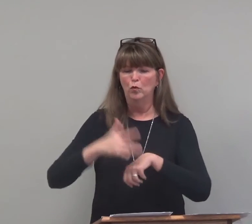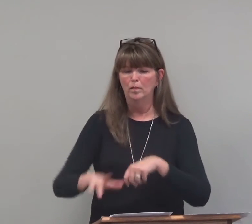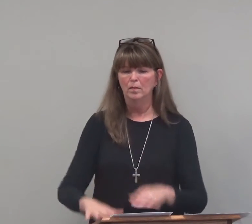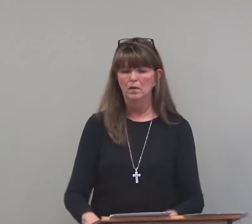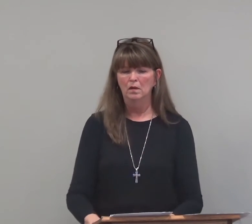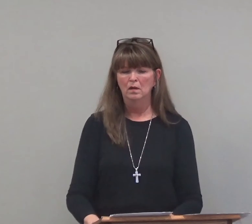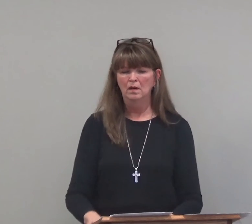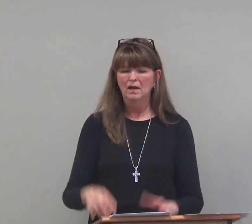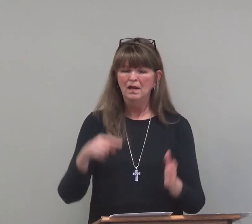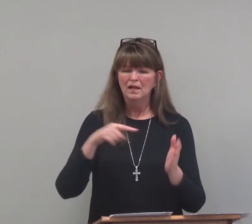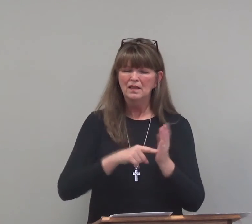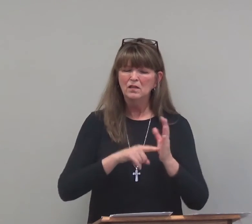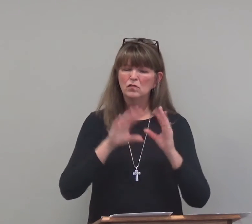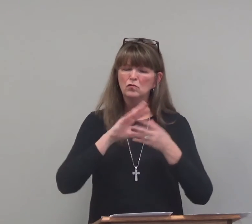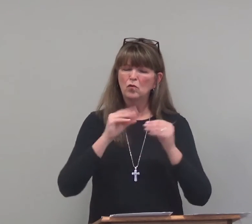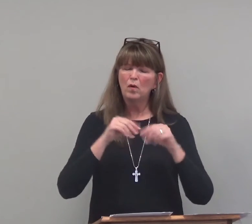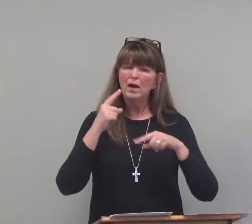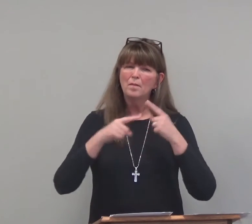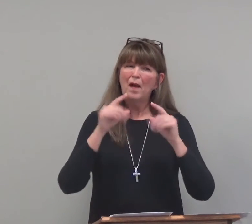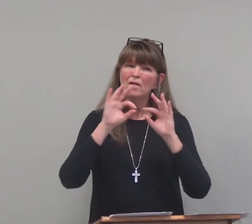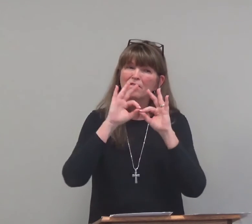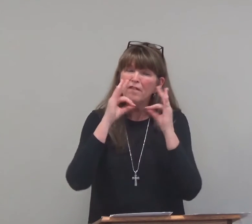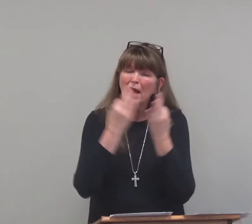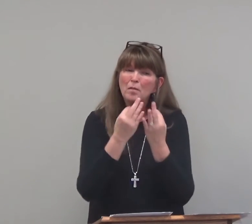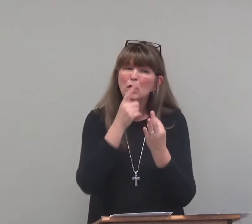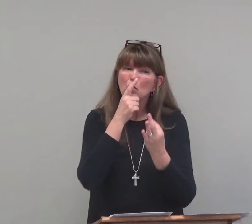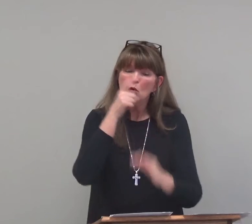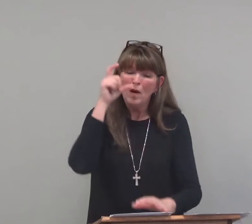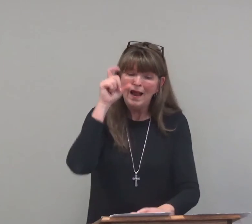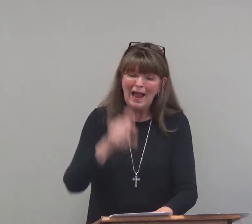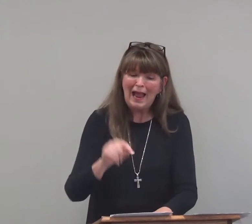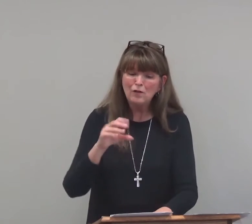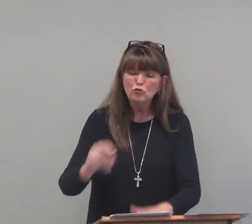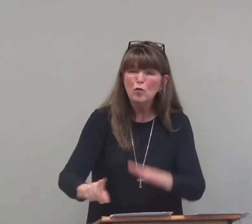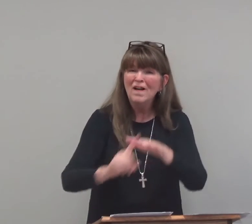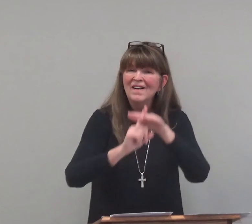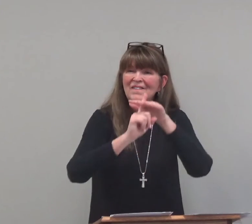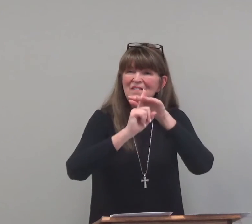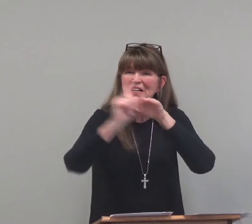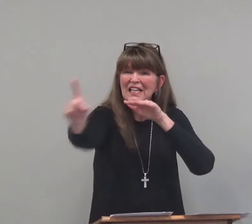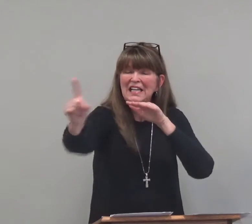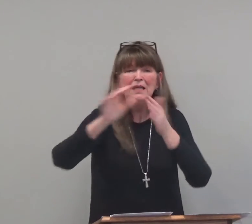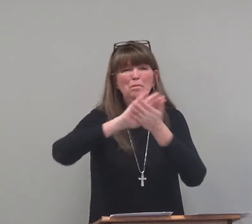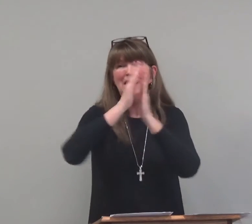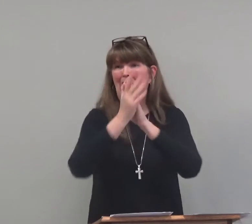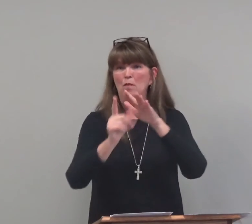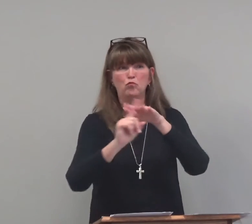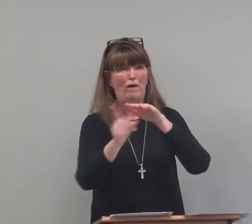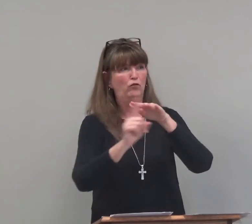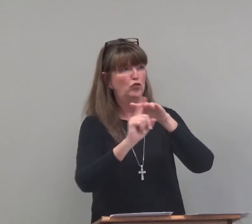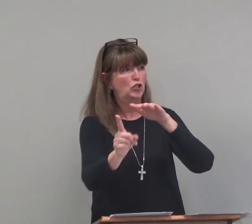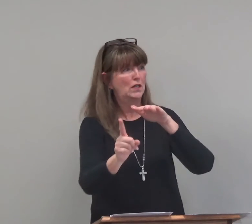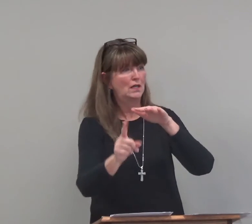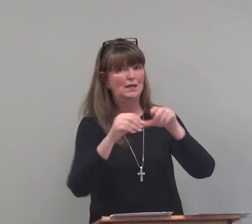away, said there was not enough room. Jesus' story is a story of a family who had to flee and